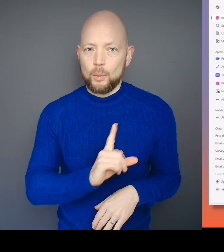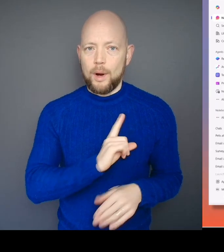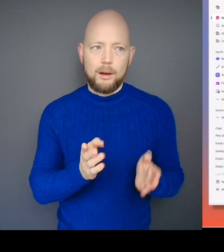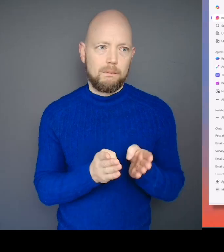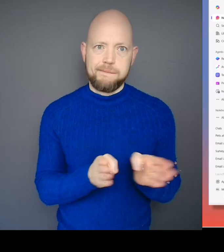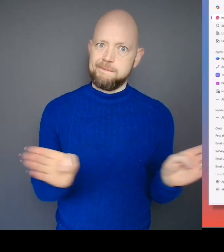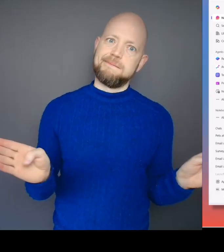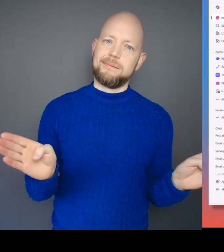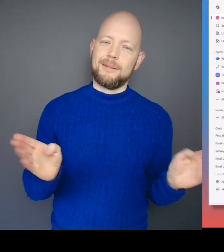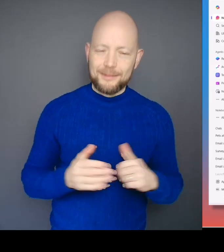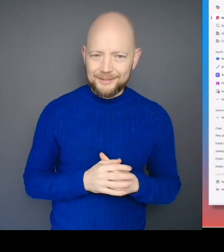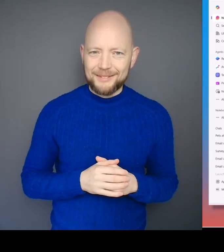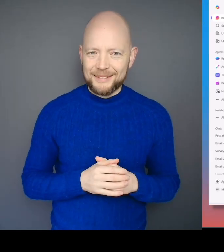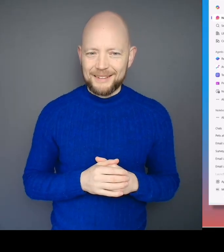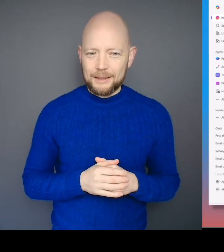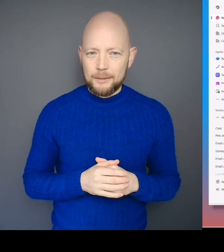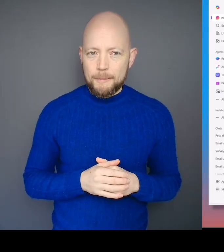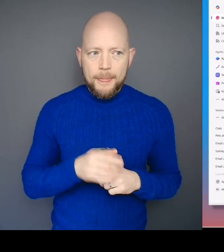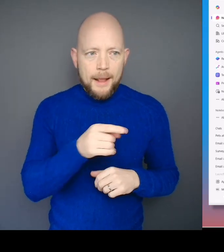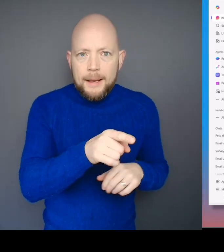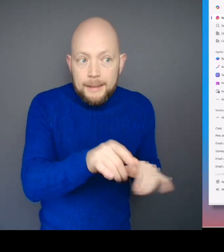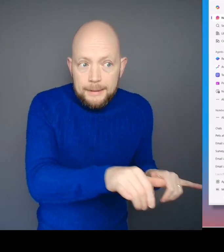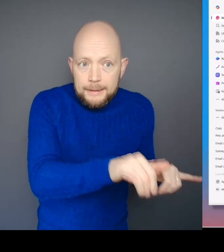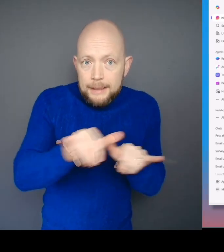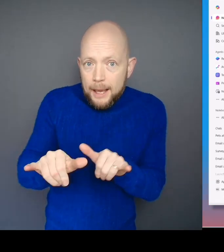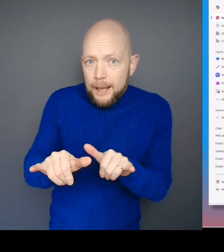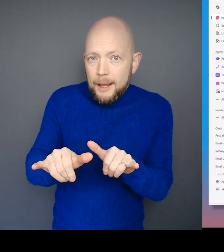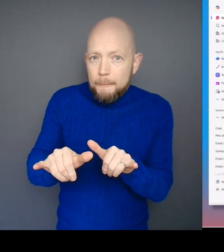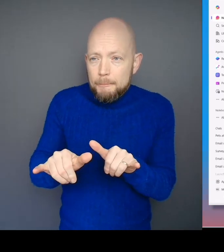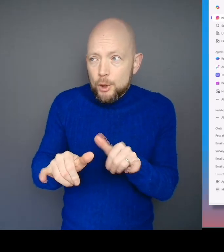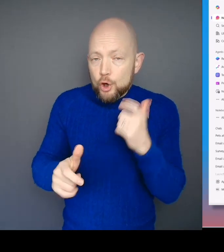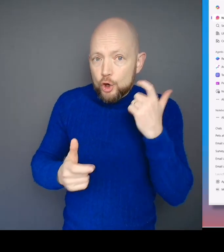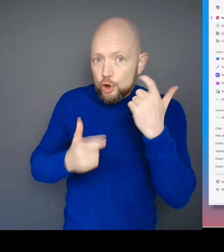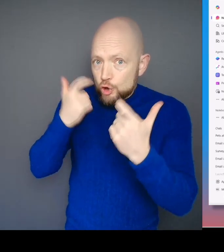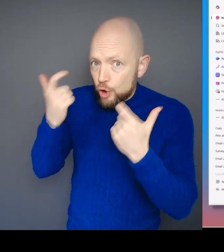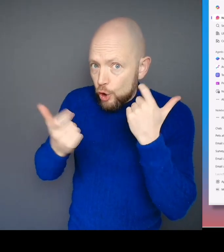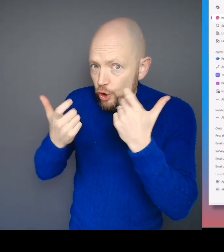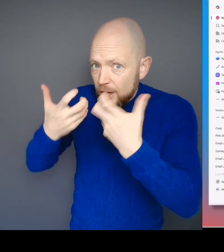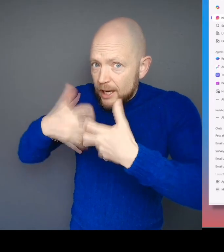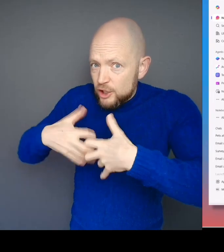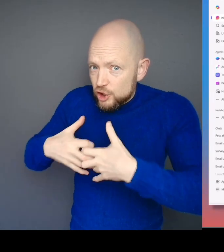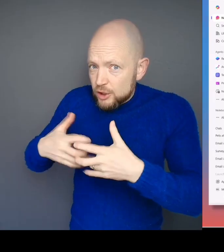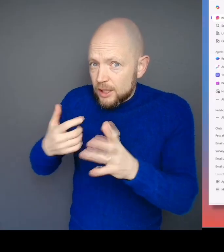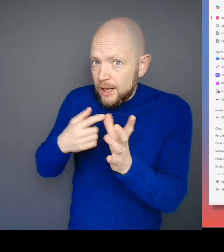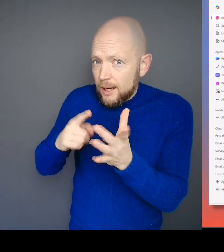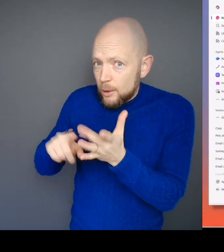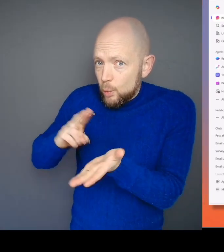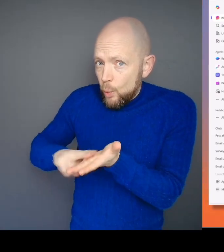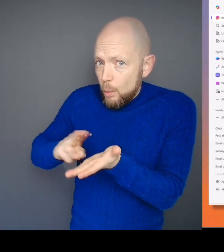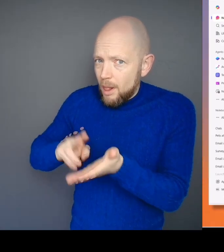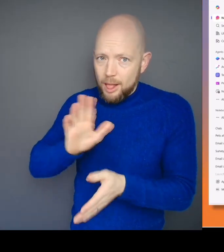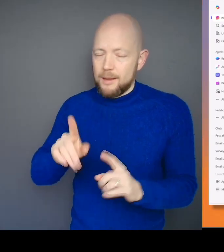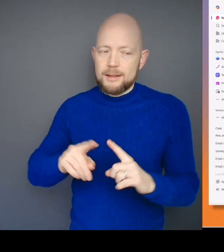here is that this is not a search engine. It's not just a search engine. As we go through here, we're going to be using